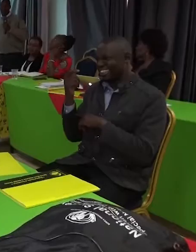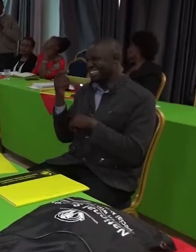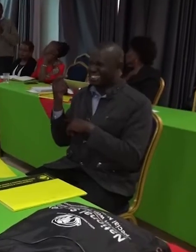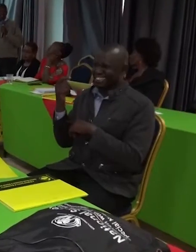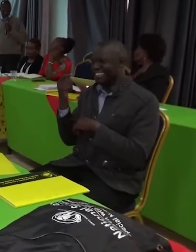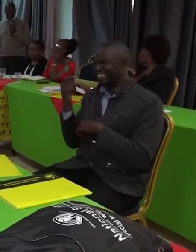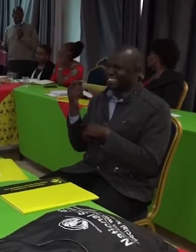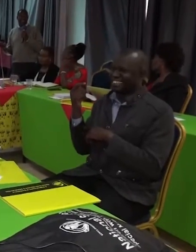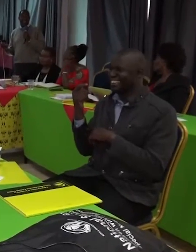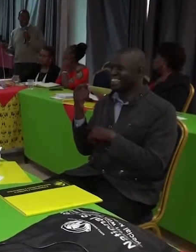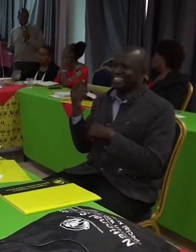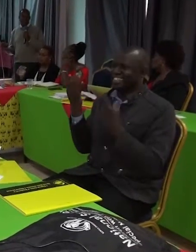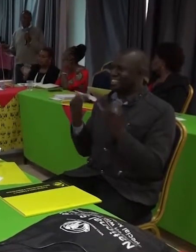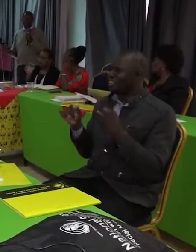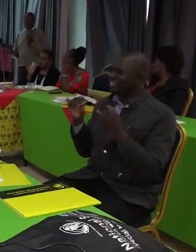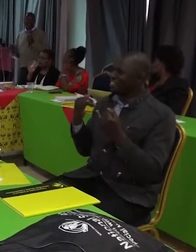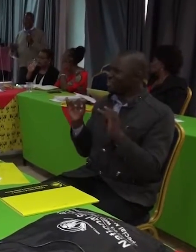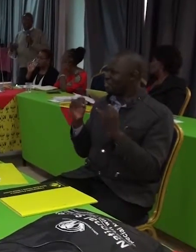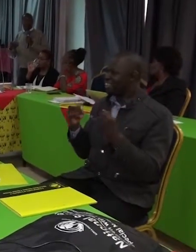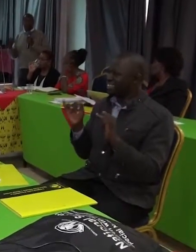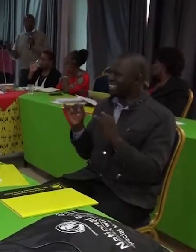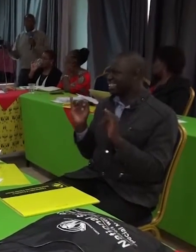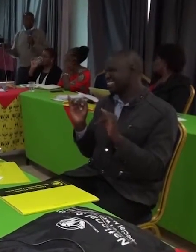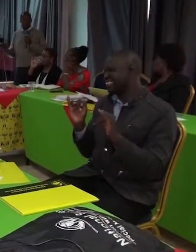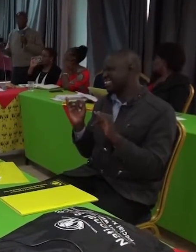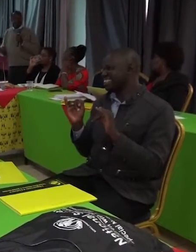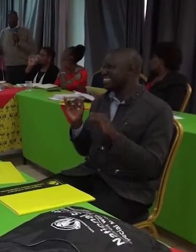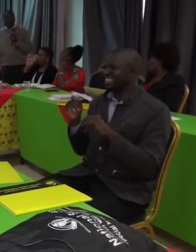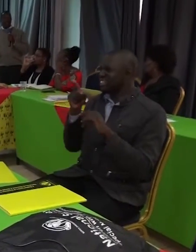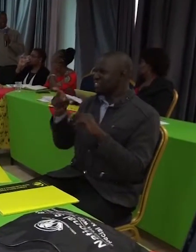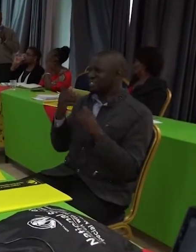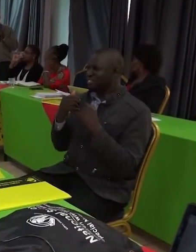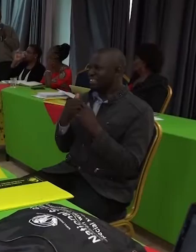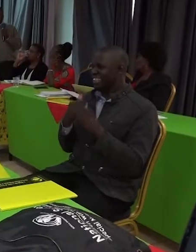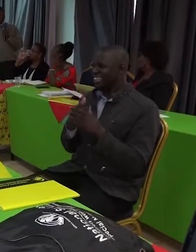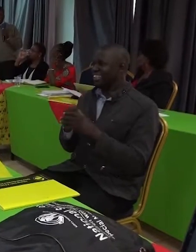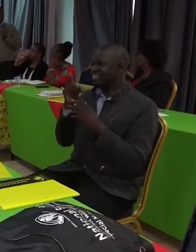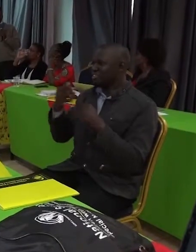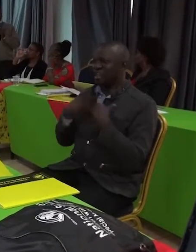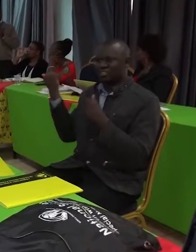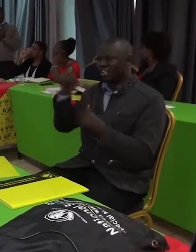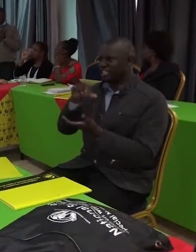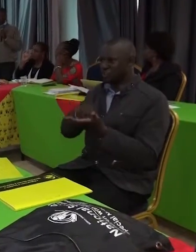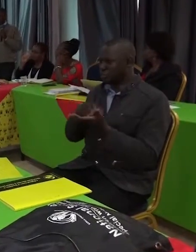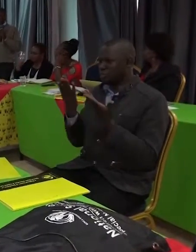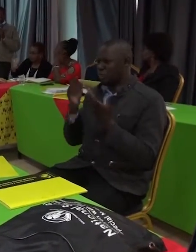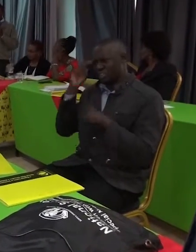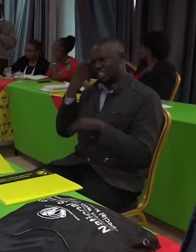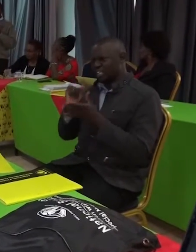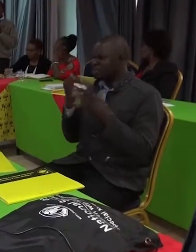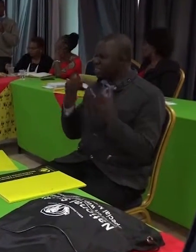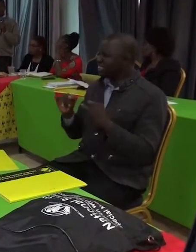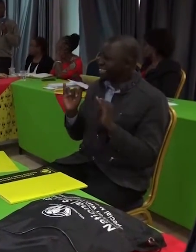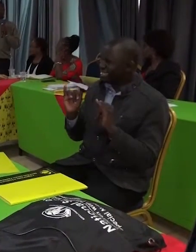Yeah, we try. You have got any situations where you think, yes, we are trying? Or is it because we write